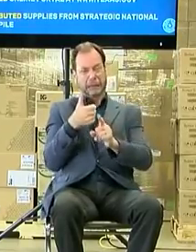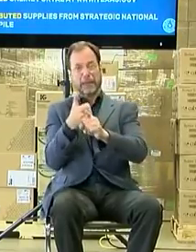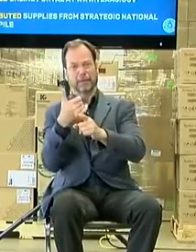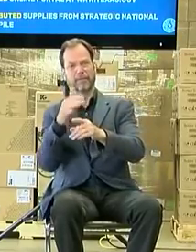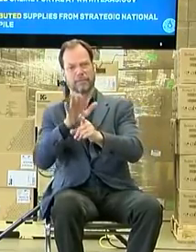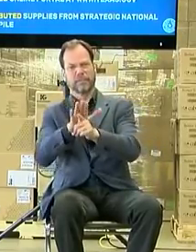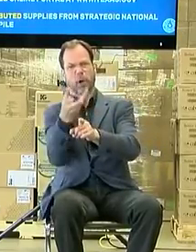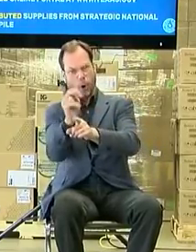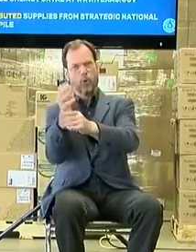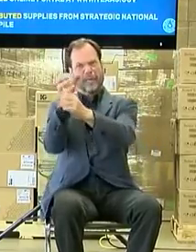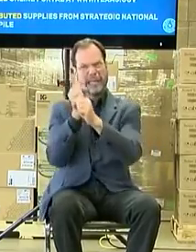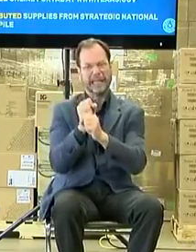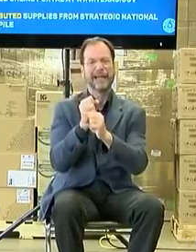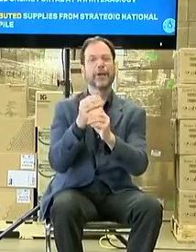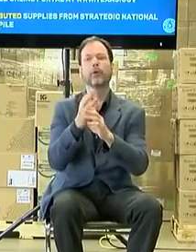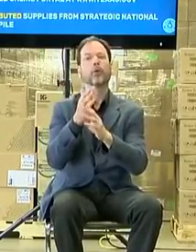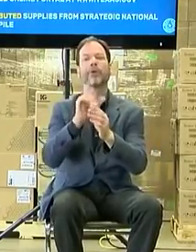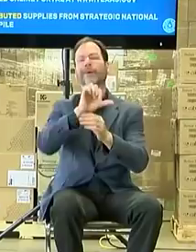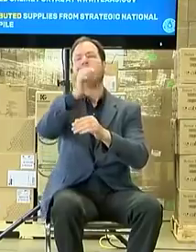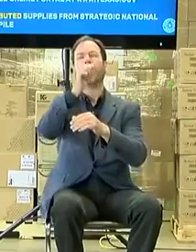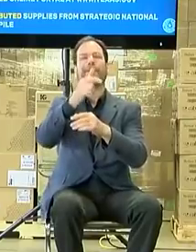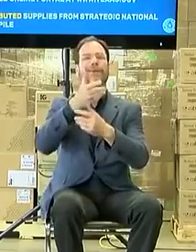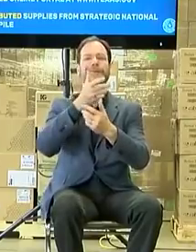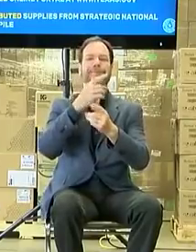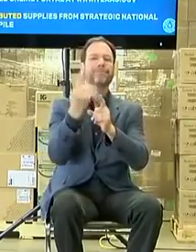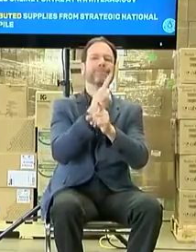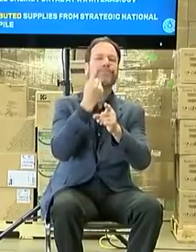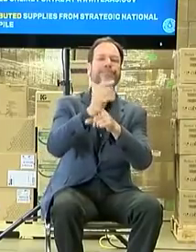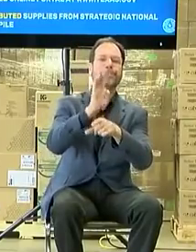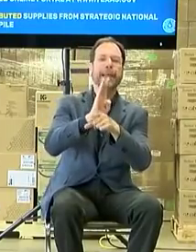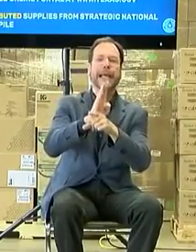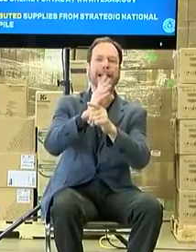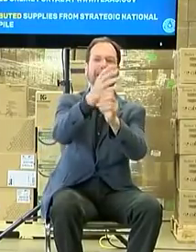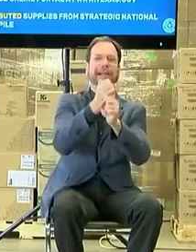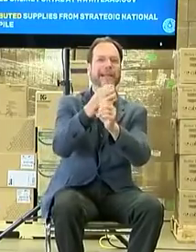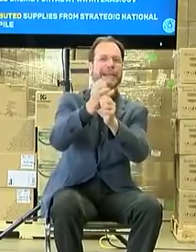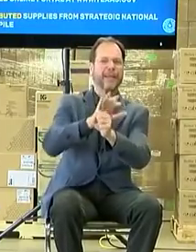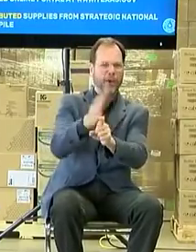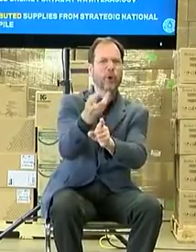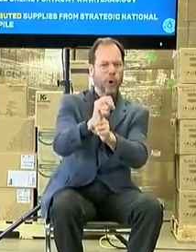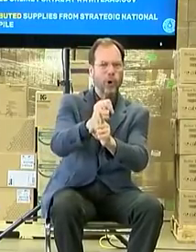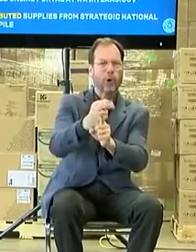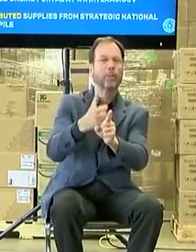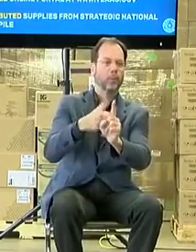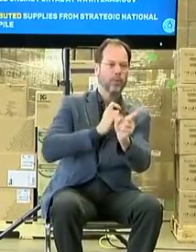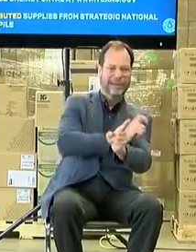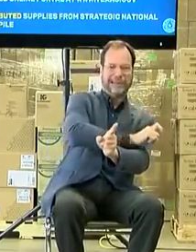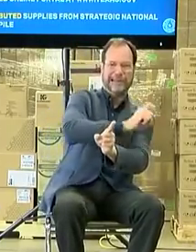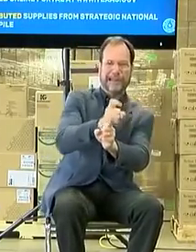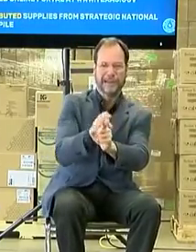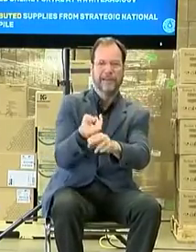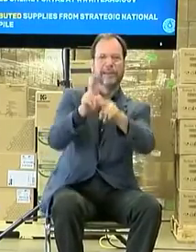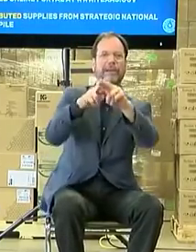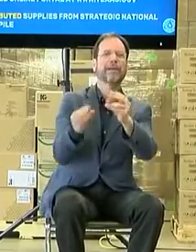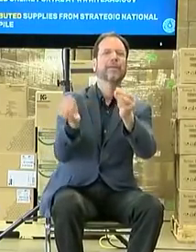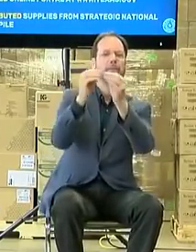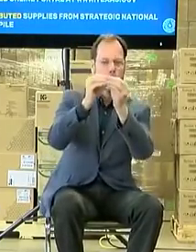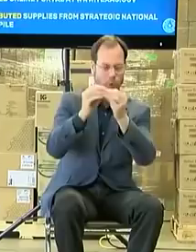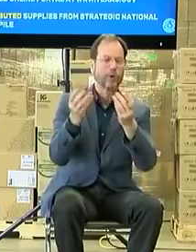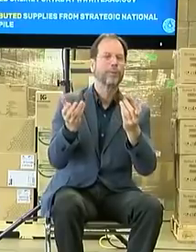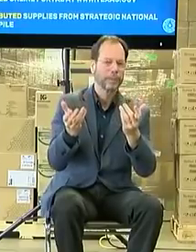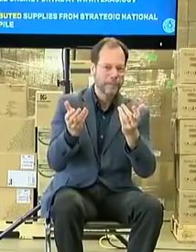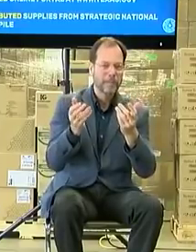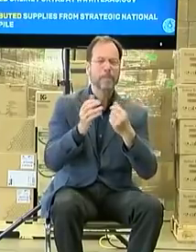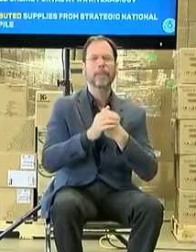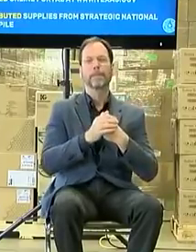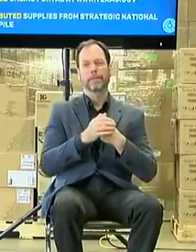own through their pre-existing supply chains that these hospitals and other healthcare providers had in